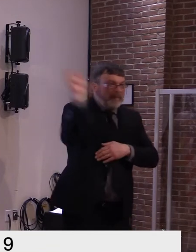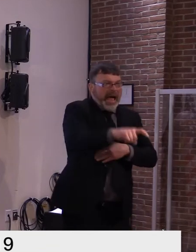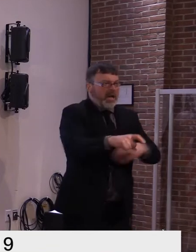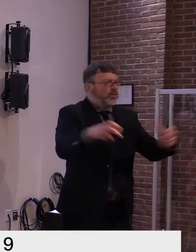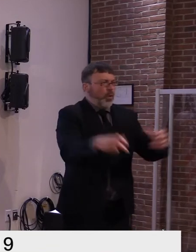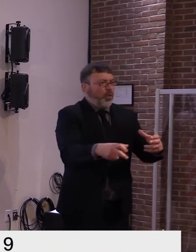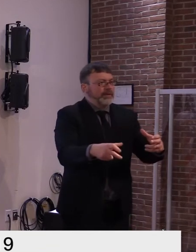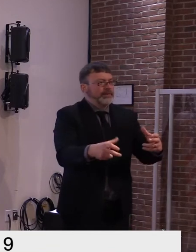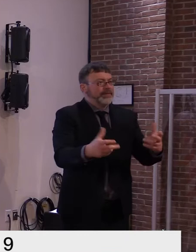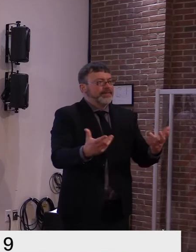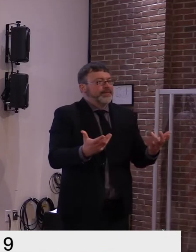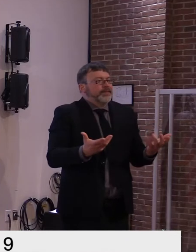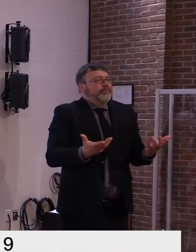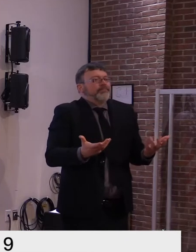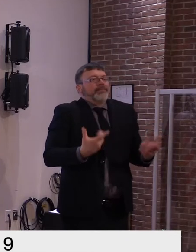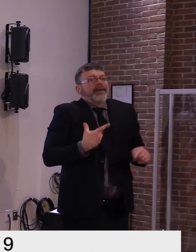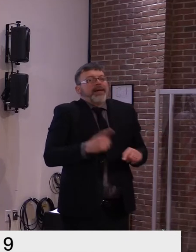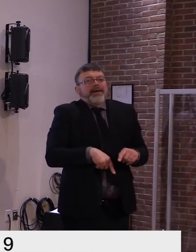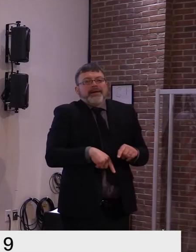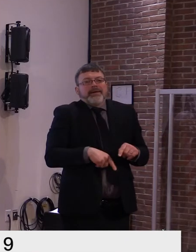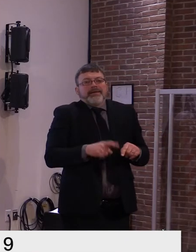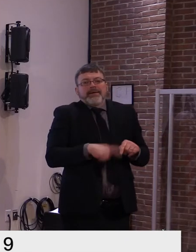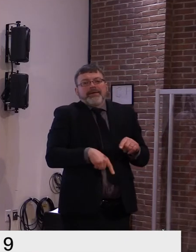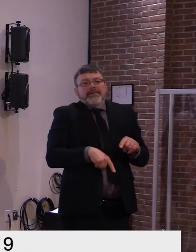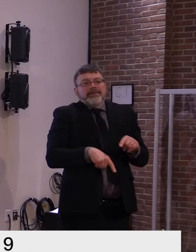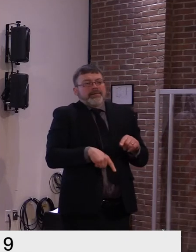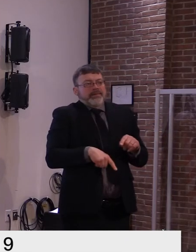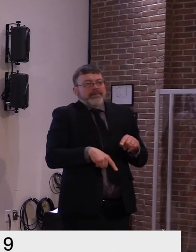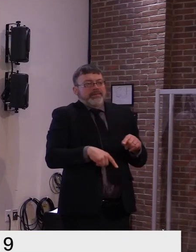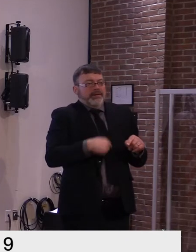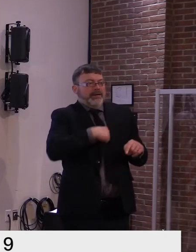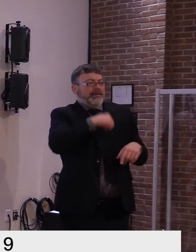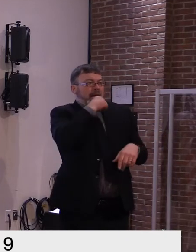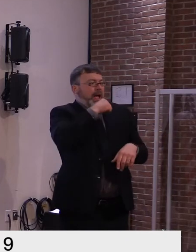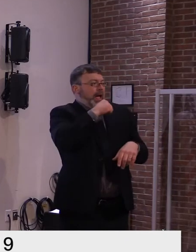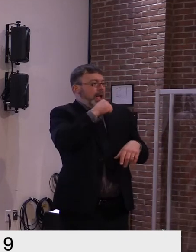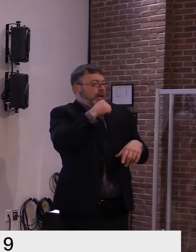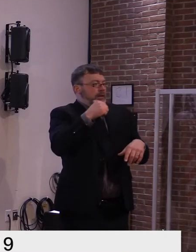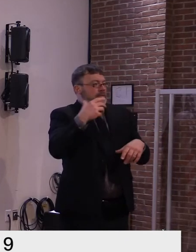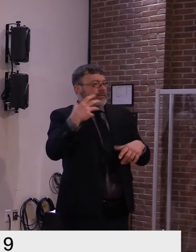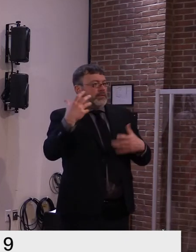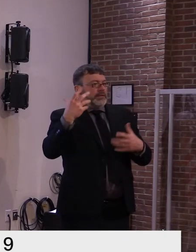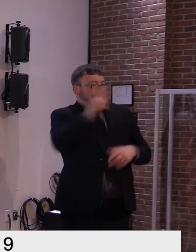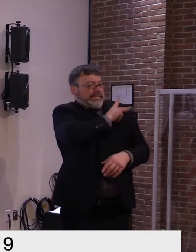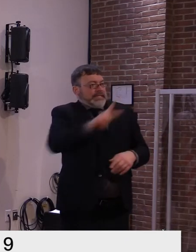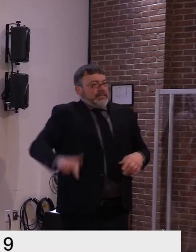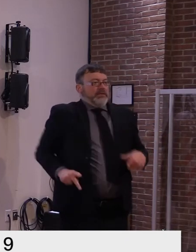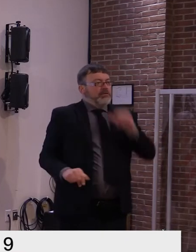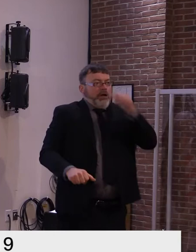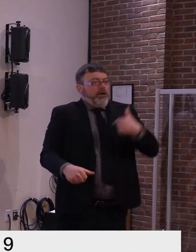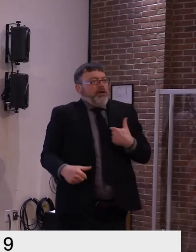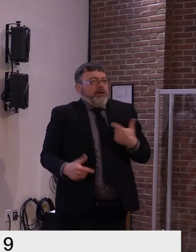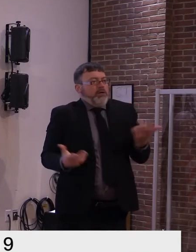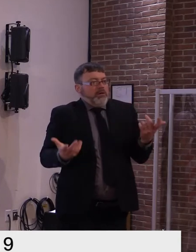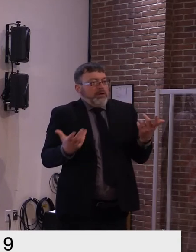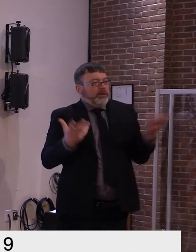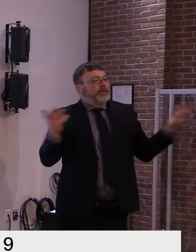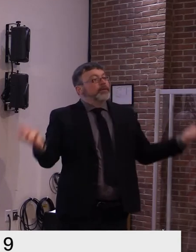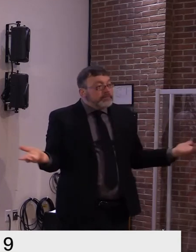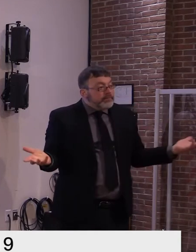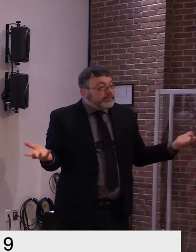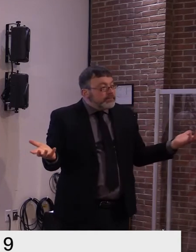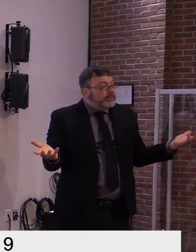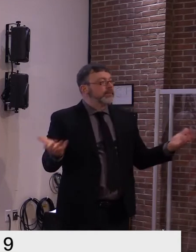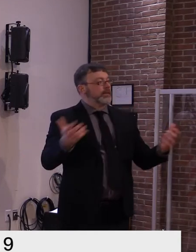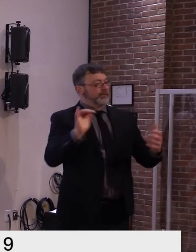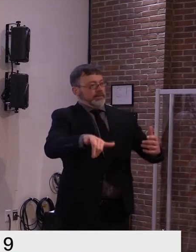case. So we have to be very careful about that in terms of how much authority we can exercise. But